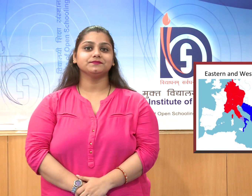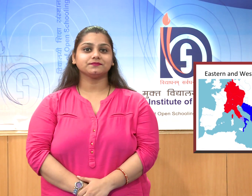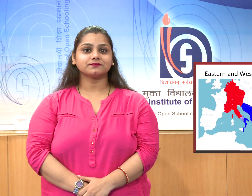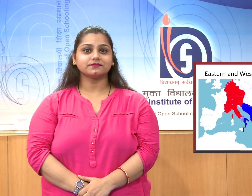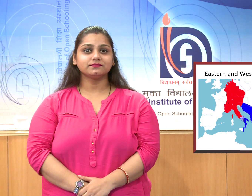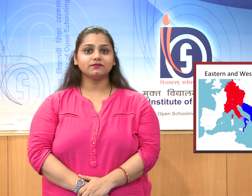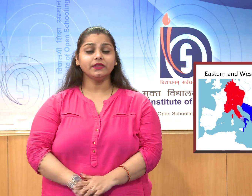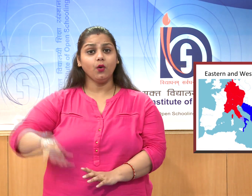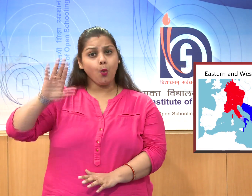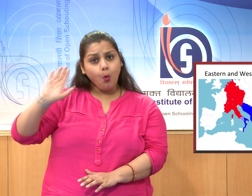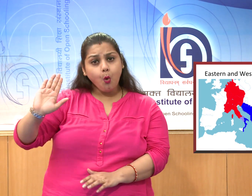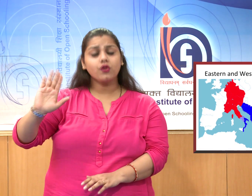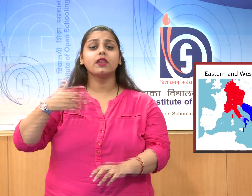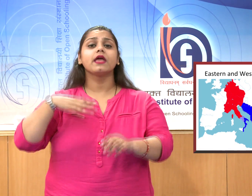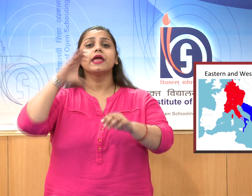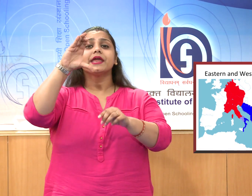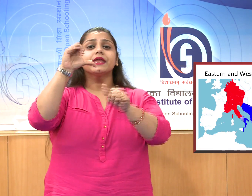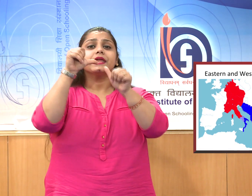had their capital in Rome,